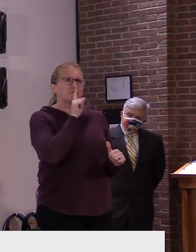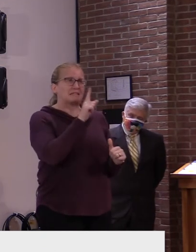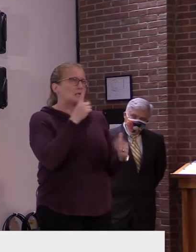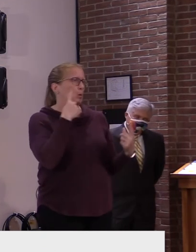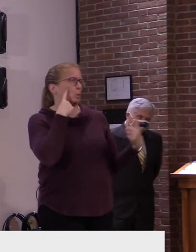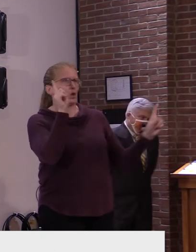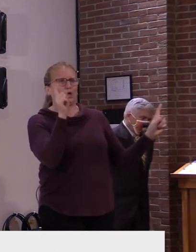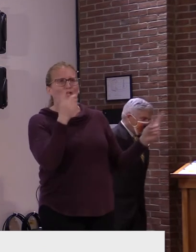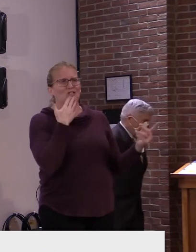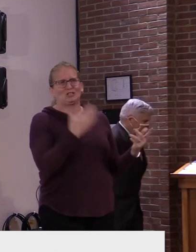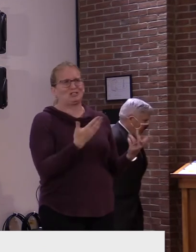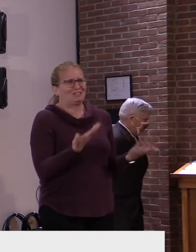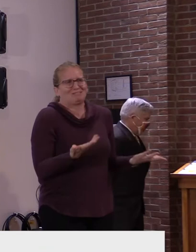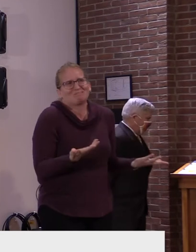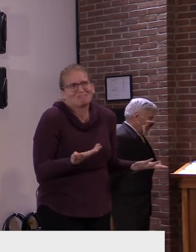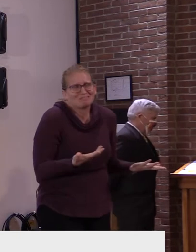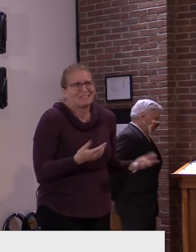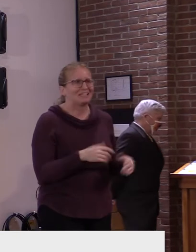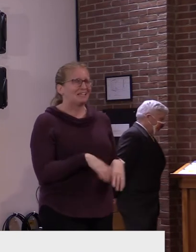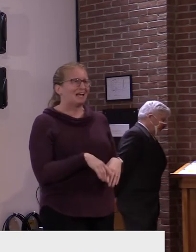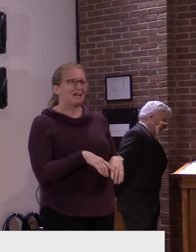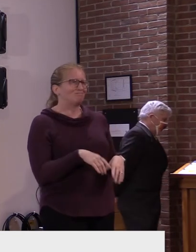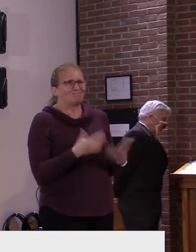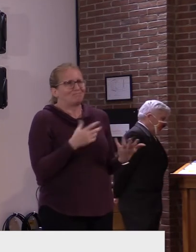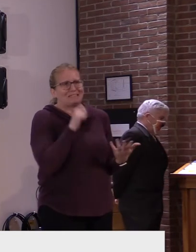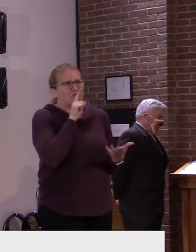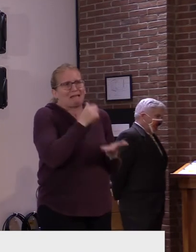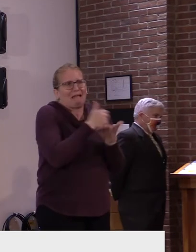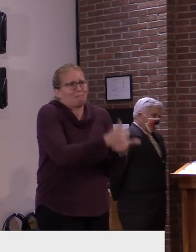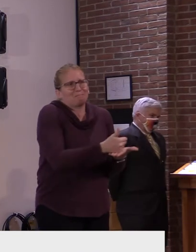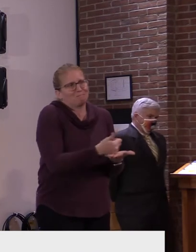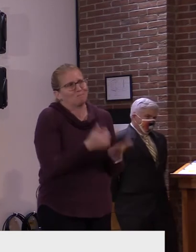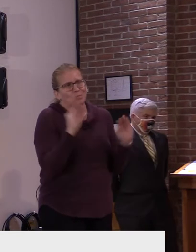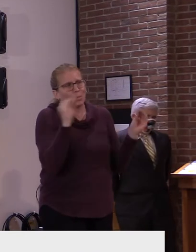covid or people who don't want to get ill with coping